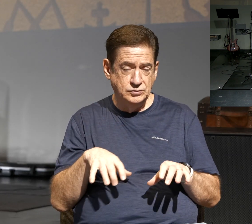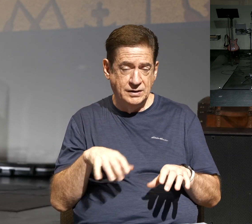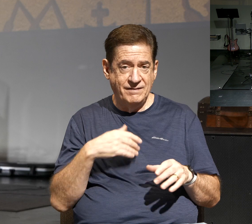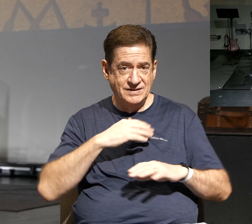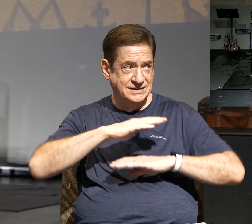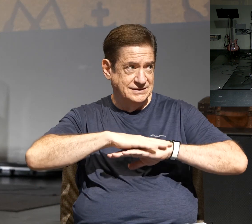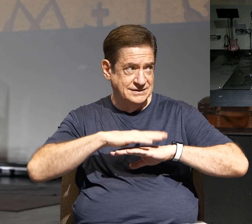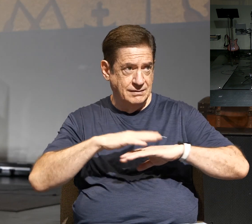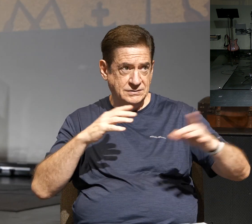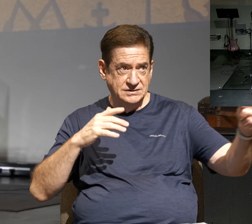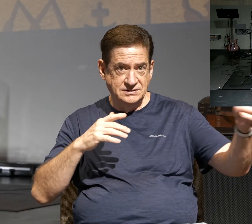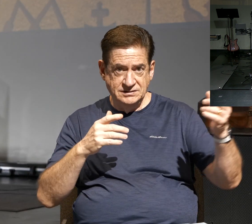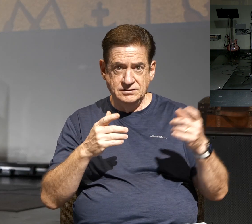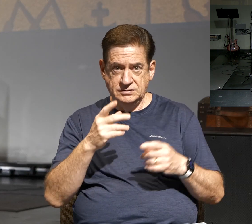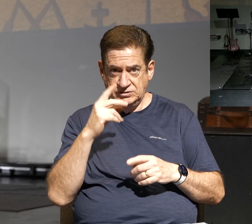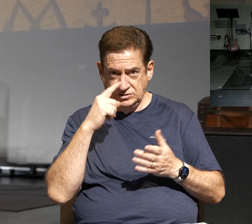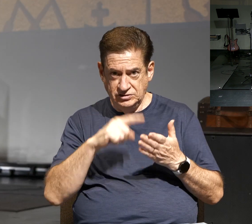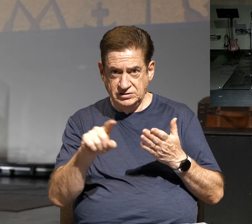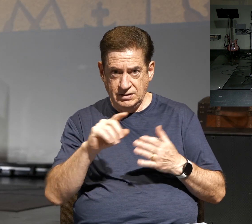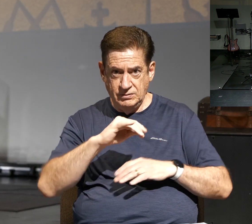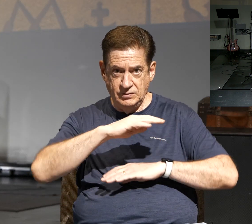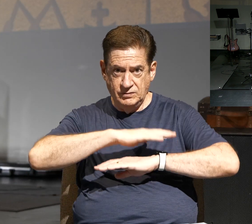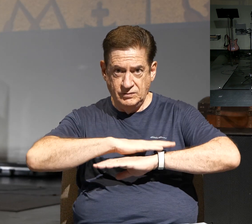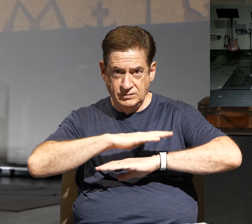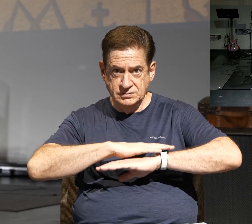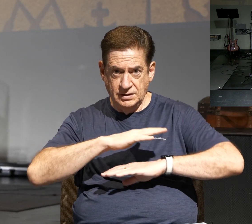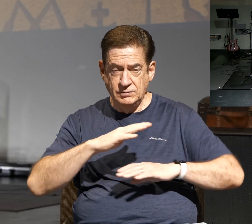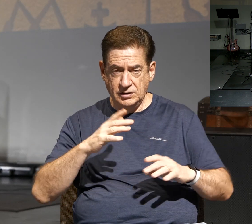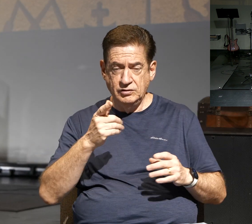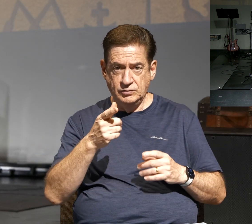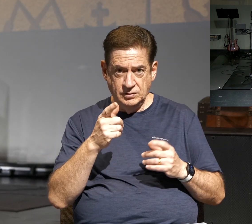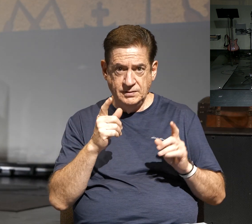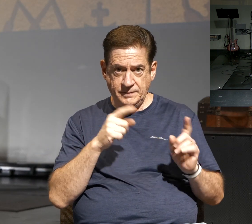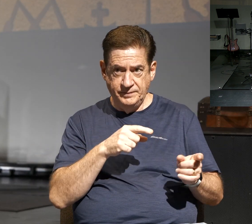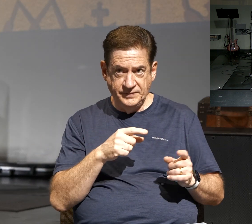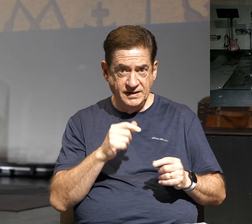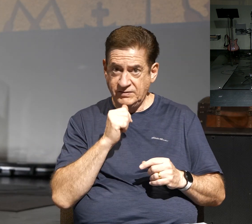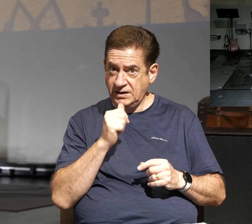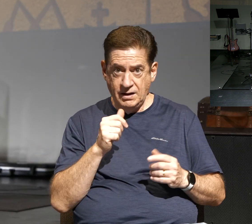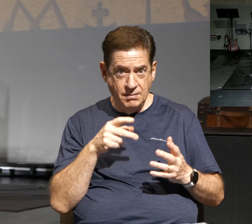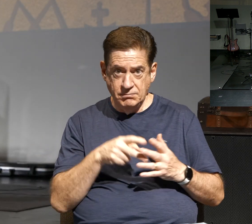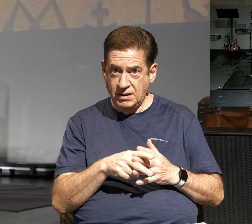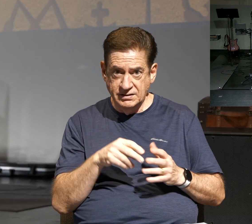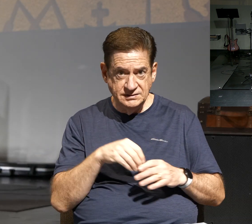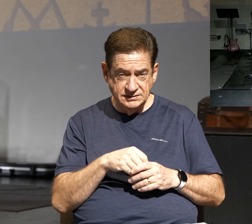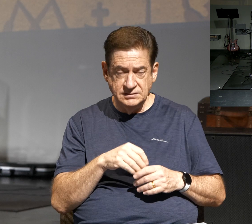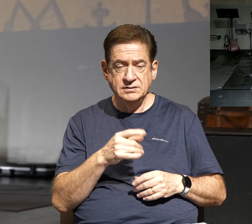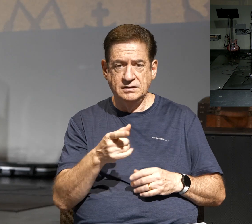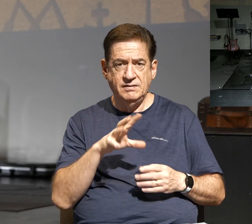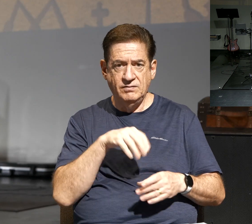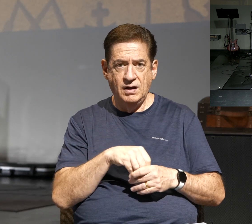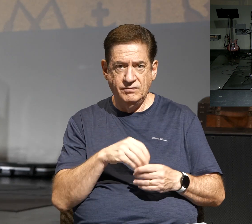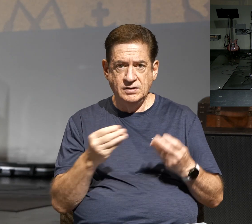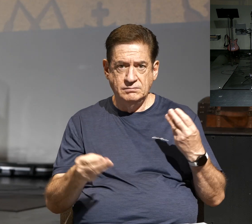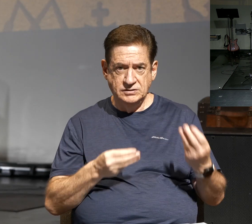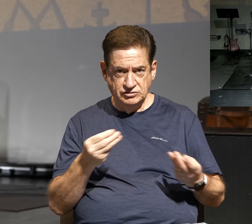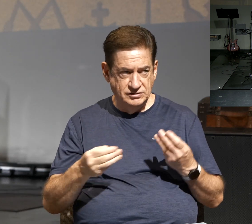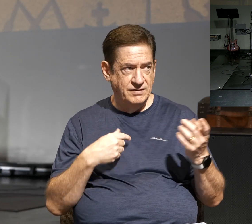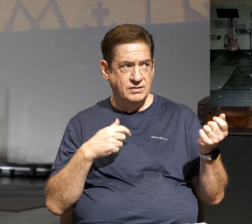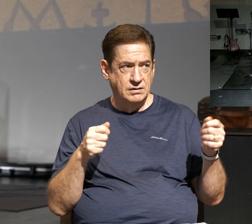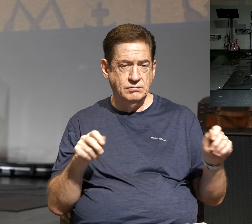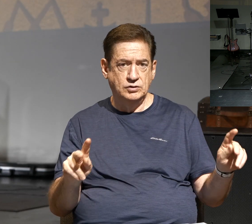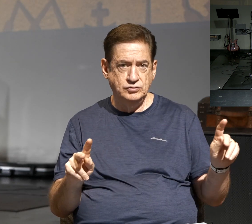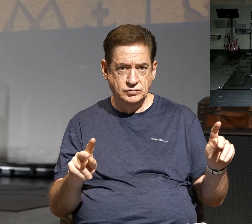got tables in the foyer. Go check out one of those tables of where you can get plugged in if you're not currently plugged in and involved in ministry. There's